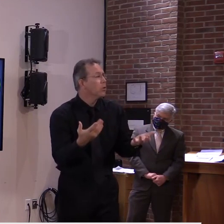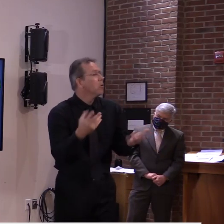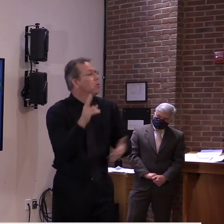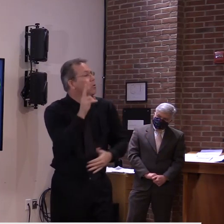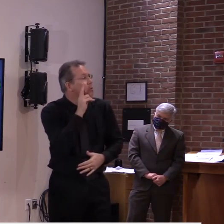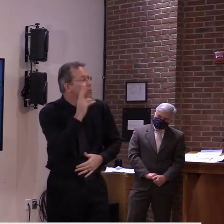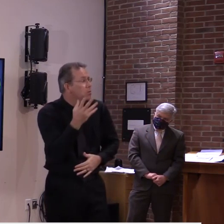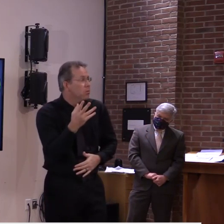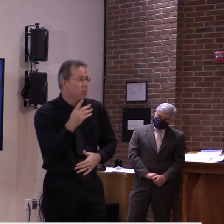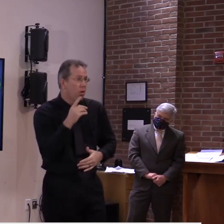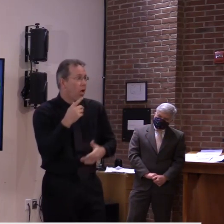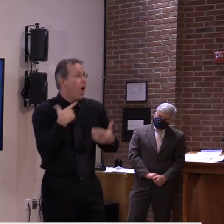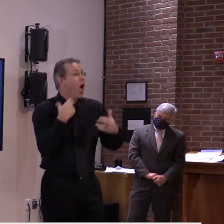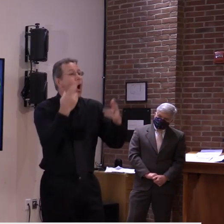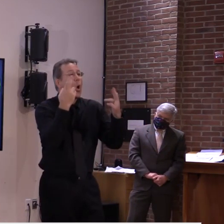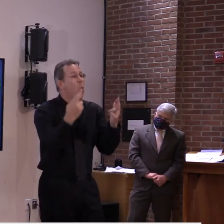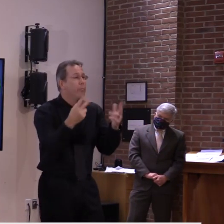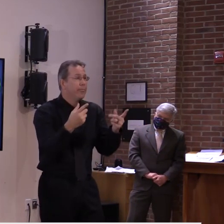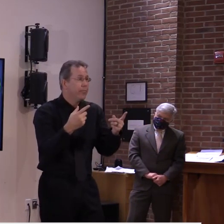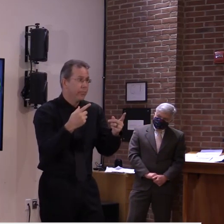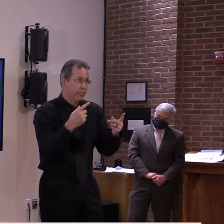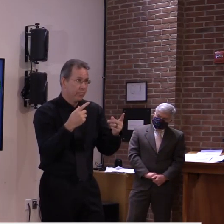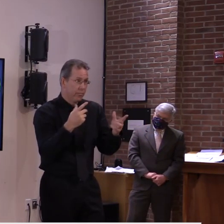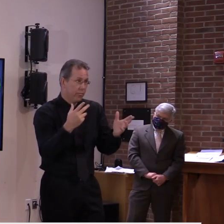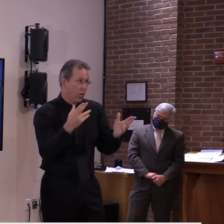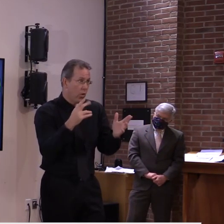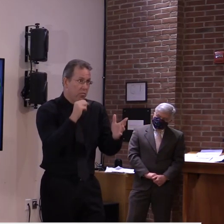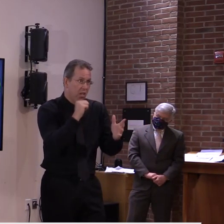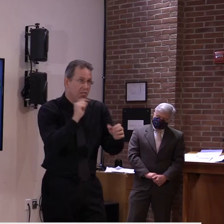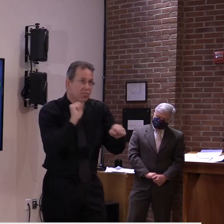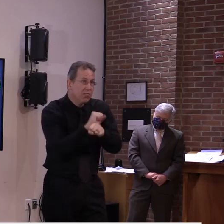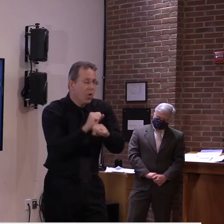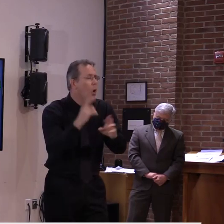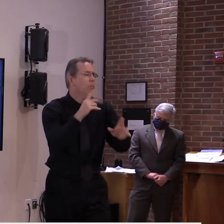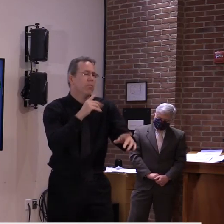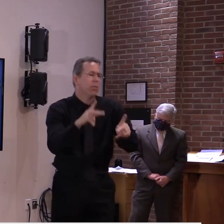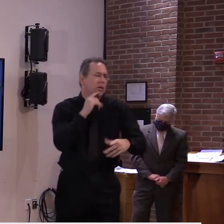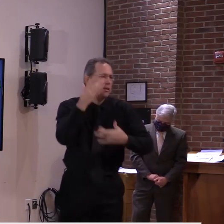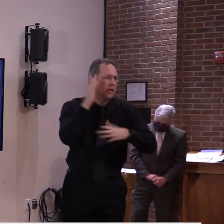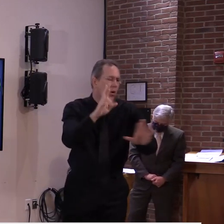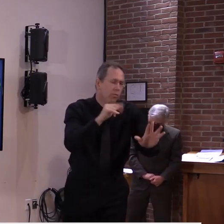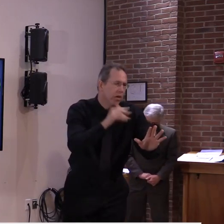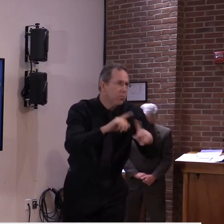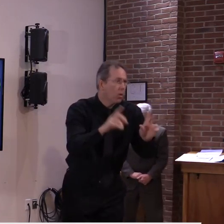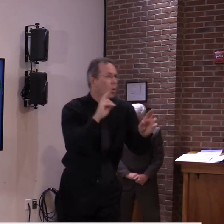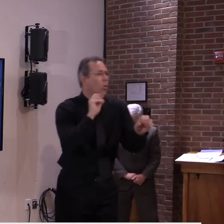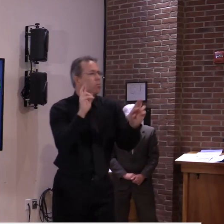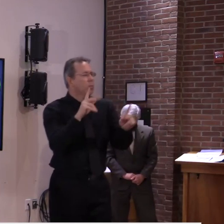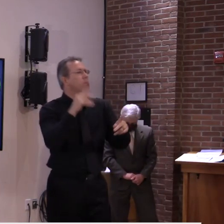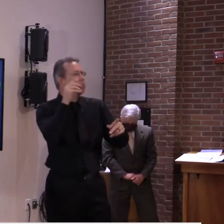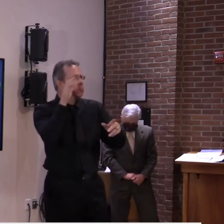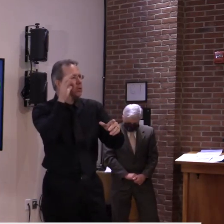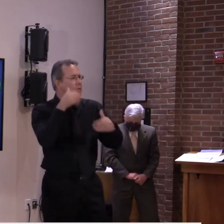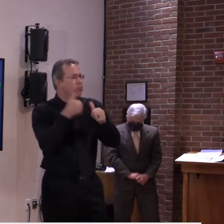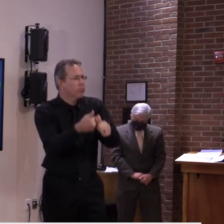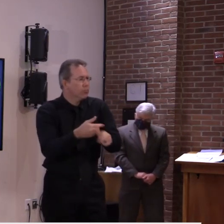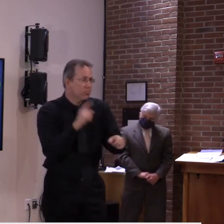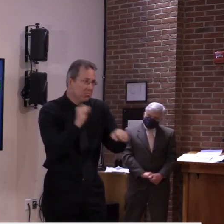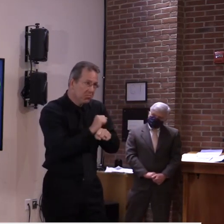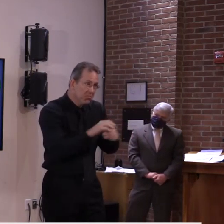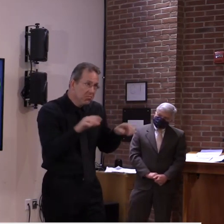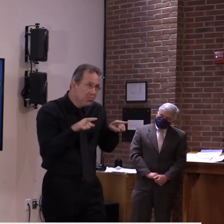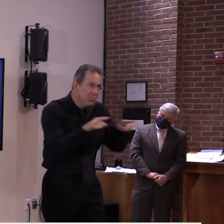and he drew attention to the various places people can go for that testing. And we will see. Hopefully, not that I want